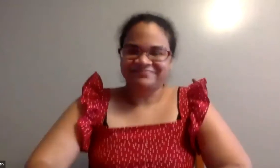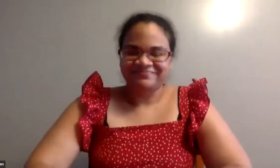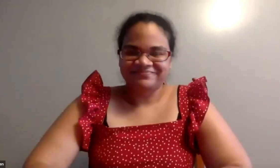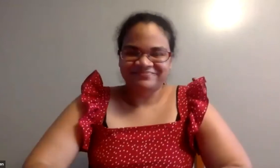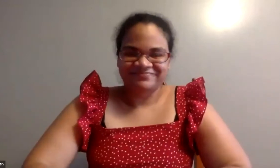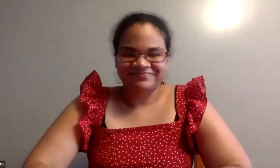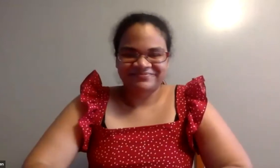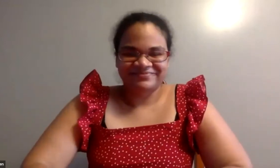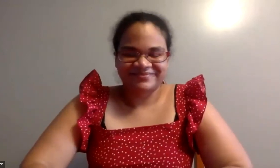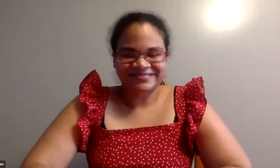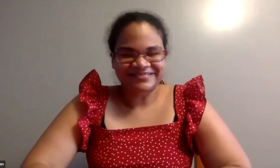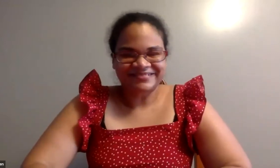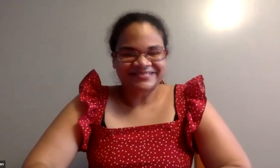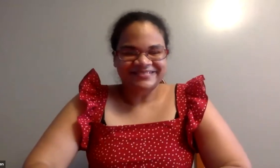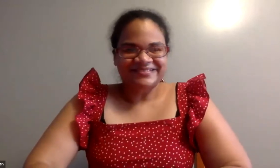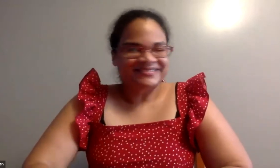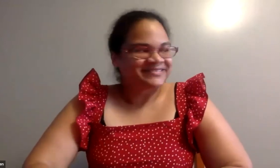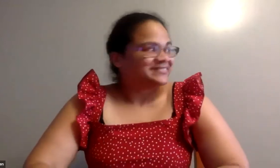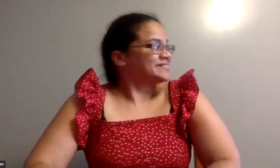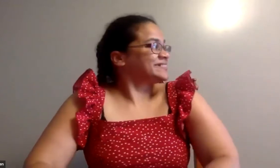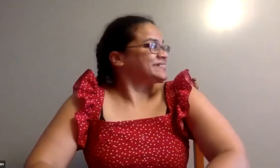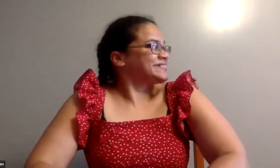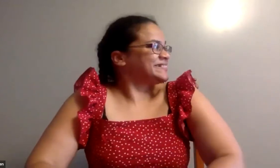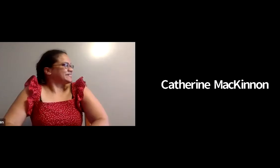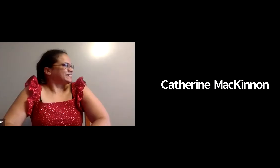End of performance for me. Thanks, everyone.